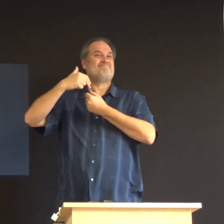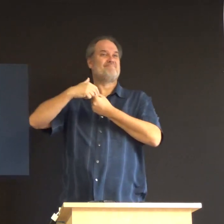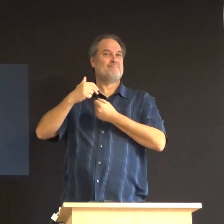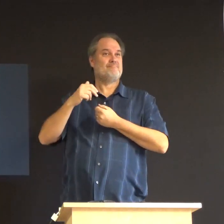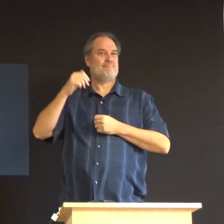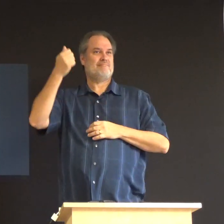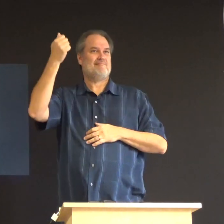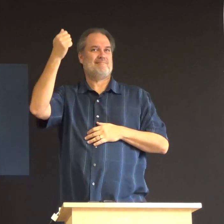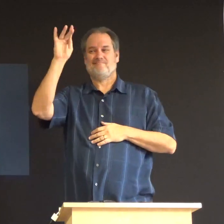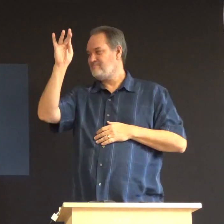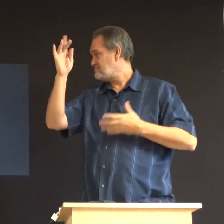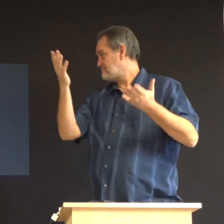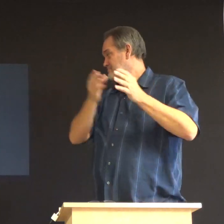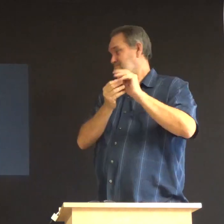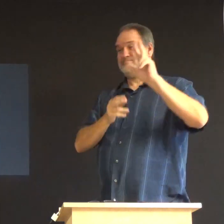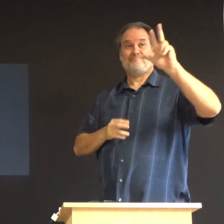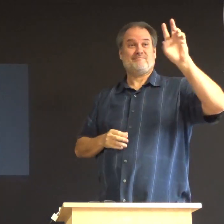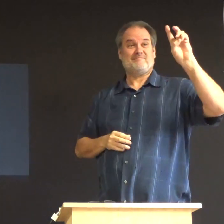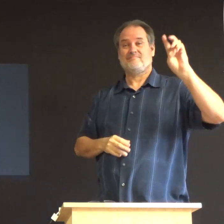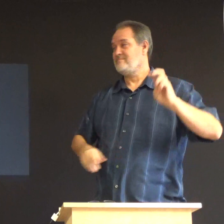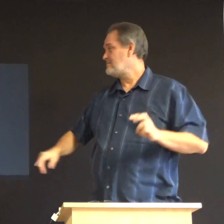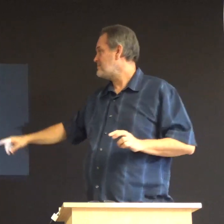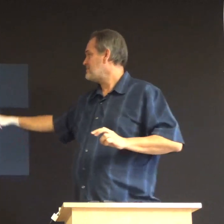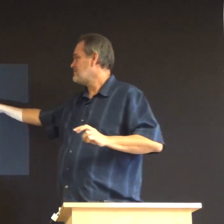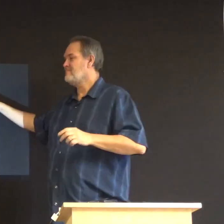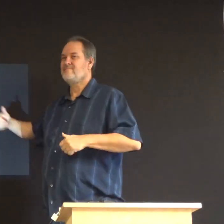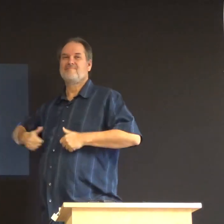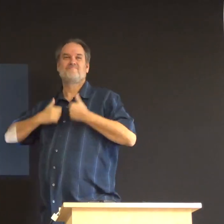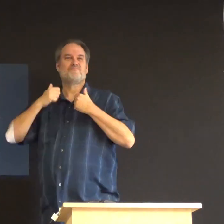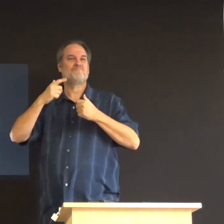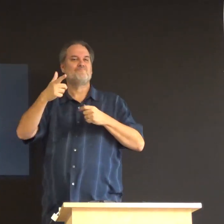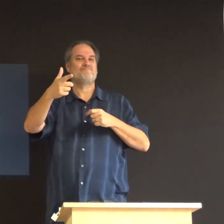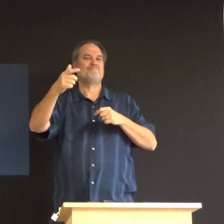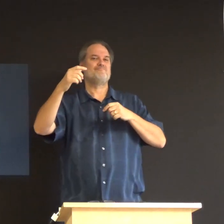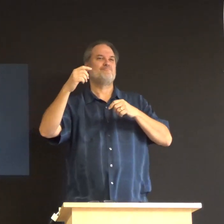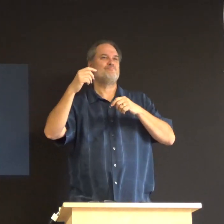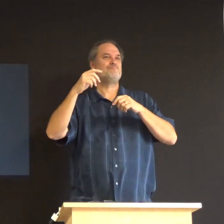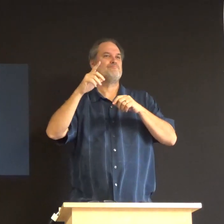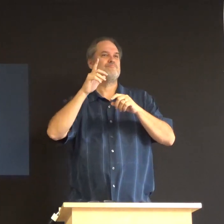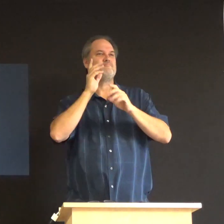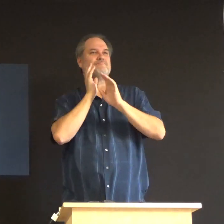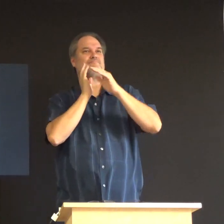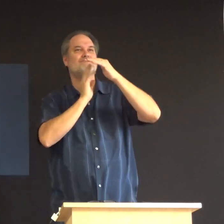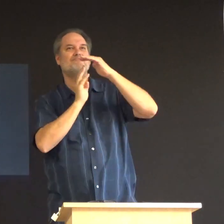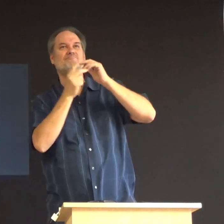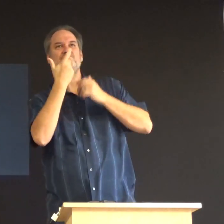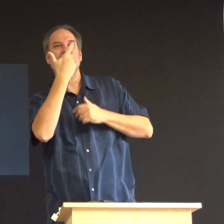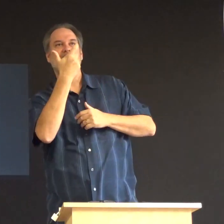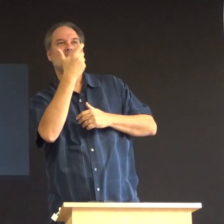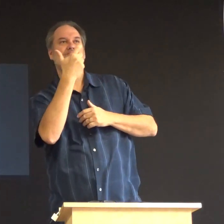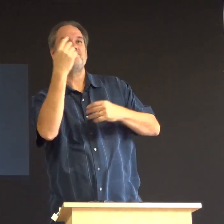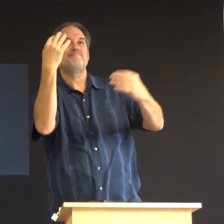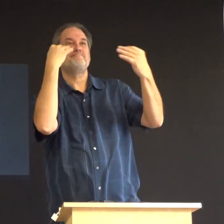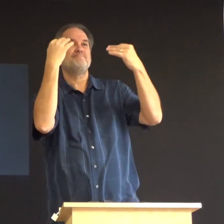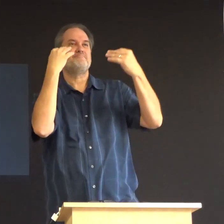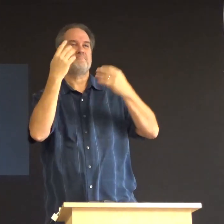Remote members, we have 18. Live people that watch our